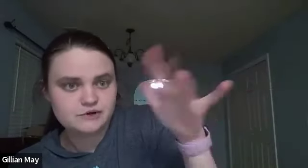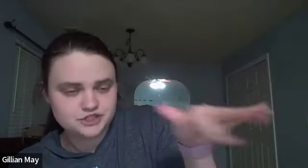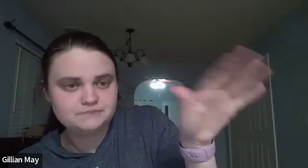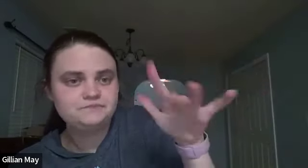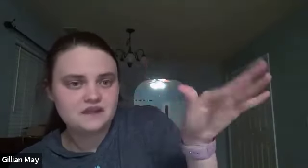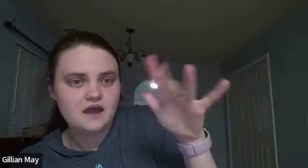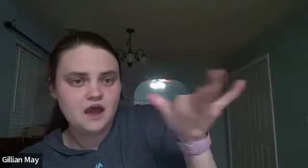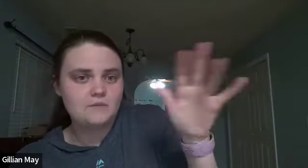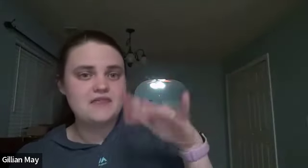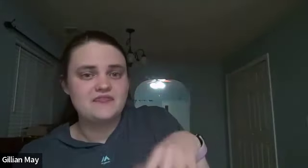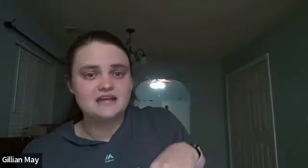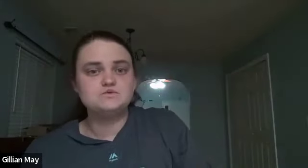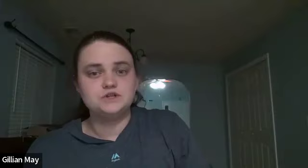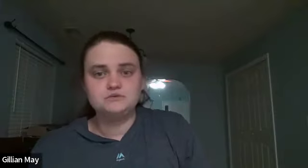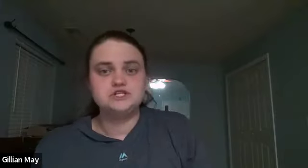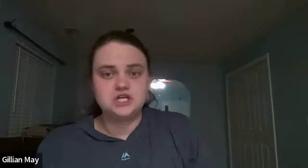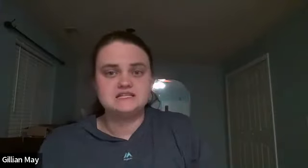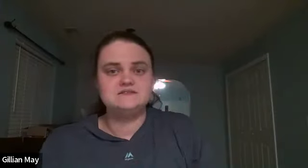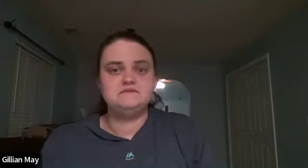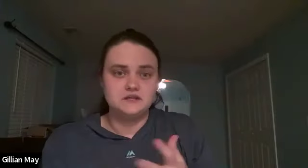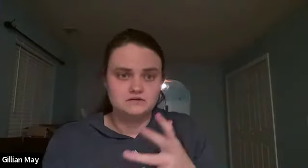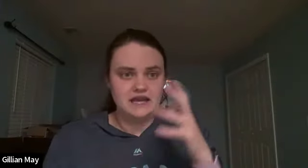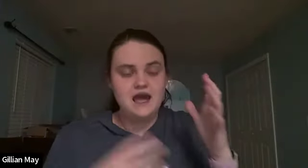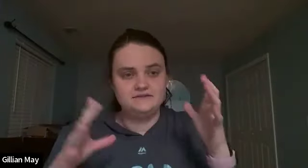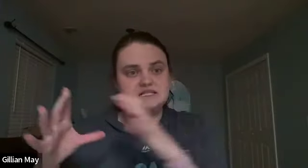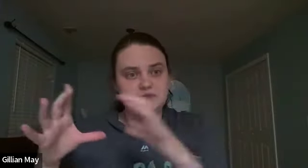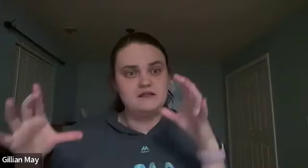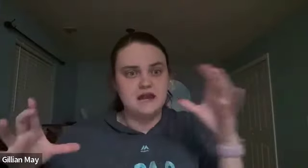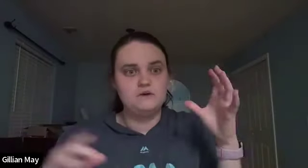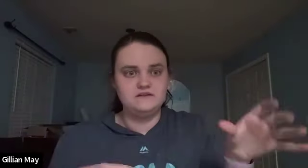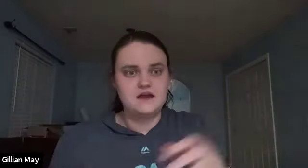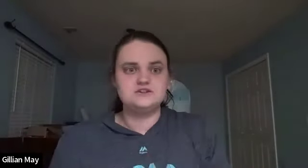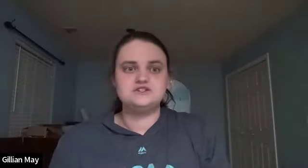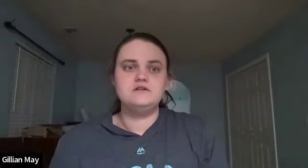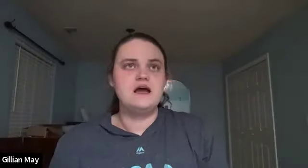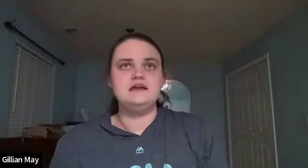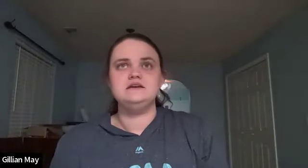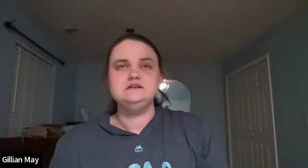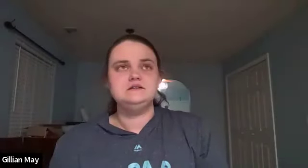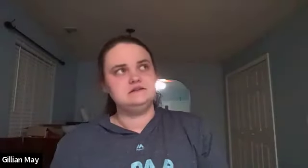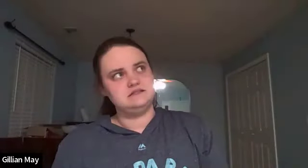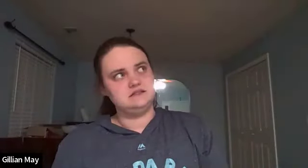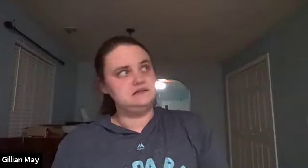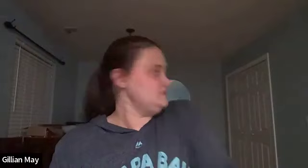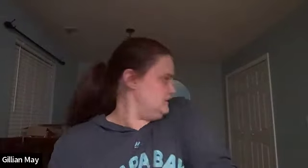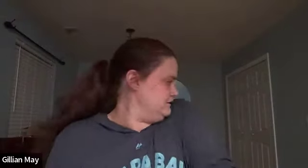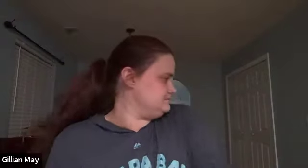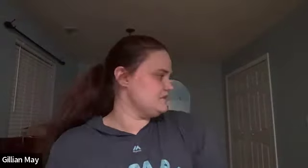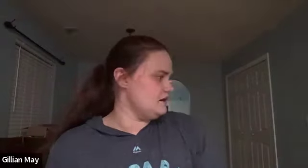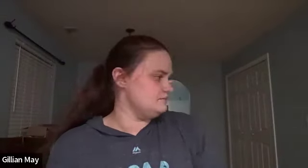motion, and that's where you would just like I have to spell it out with the letters. So like, let's see. Y'all wait till